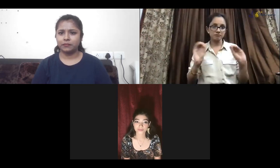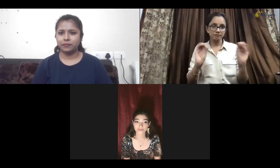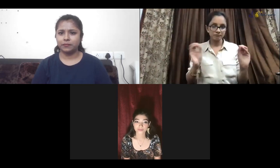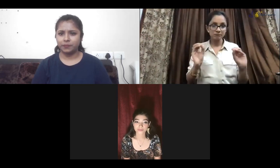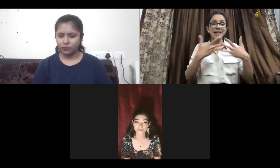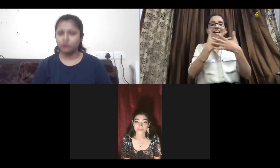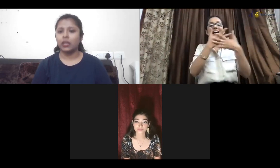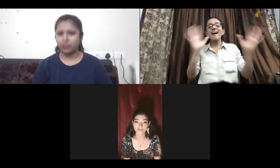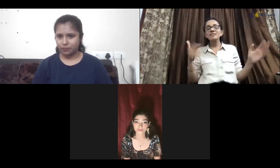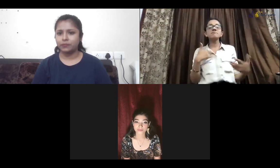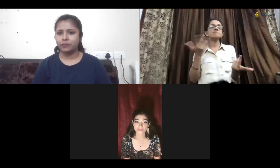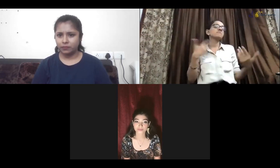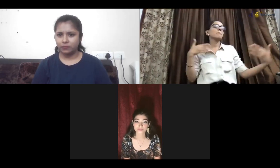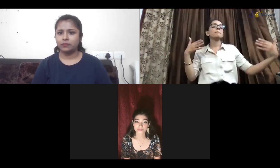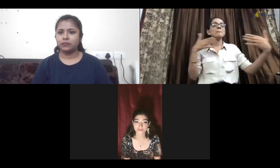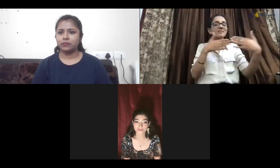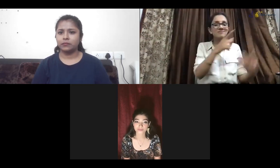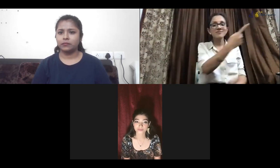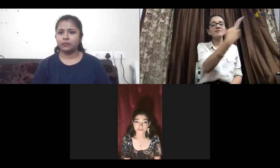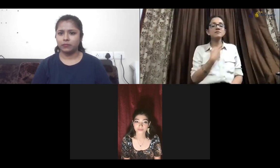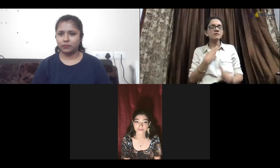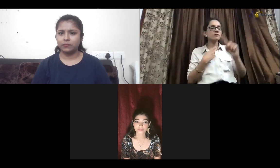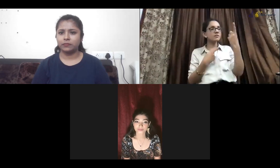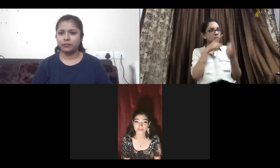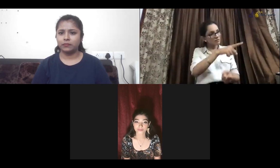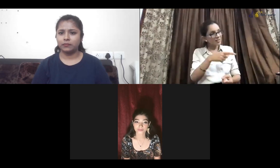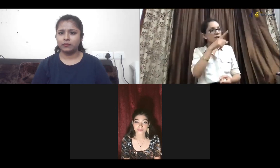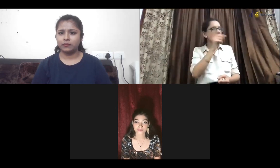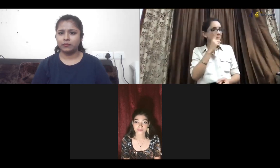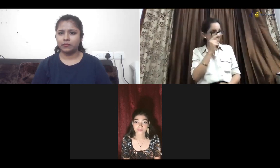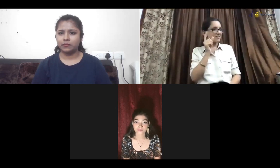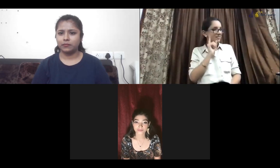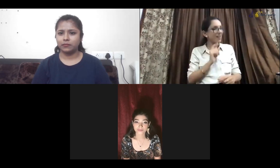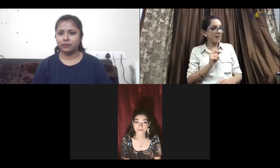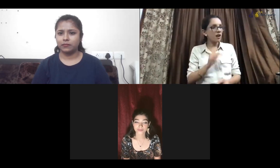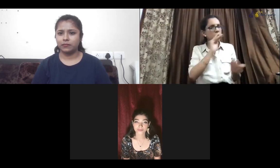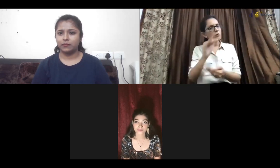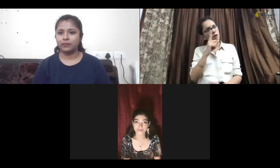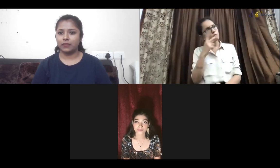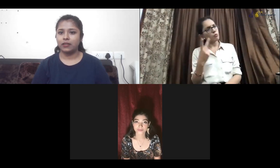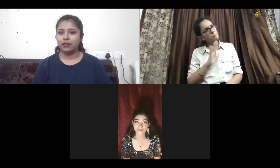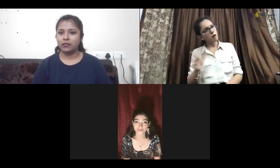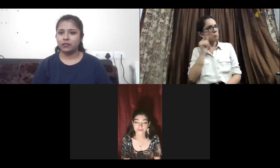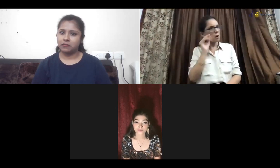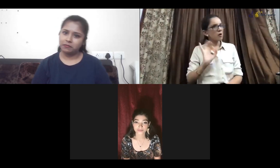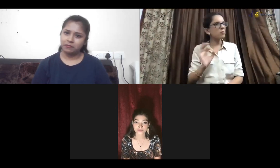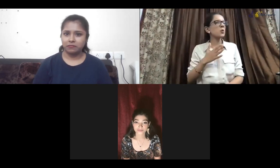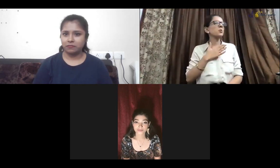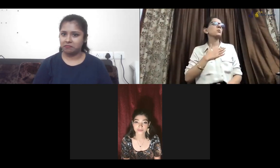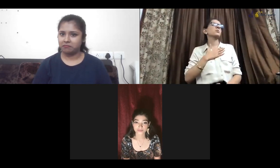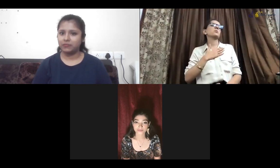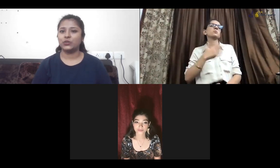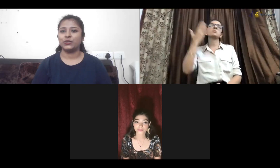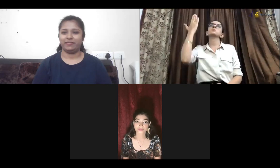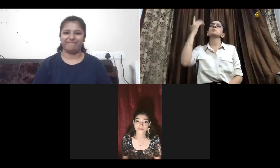So we don't have a brother. So whenever we used to meet any person, they will say, "Oh, your parents are deaf. Oh,